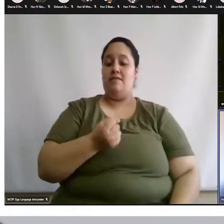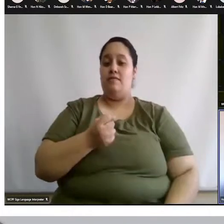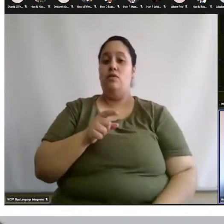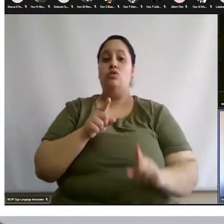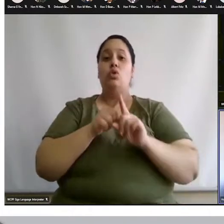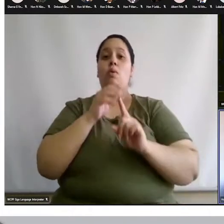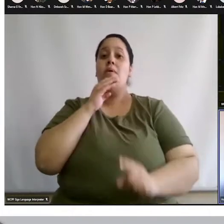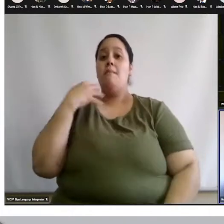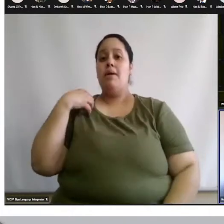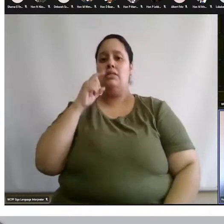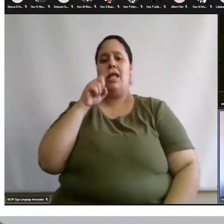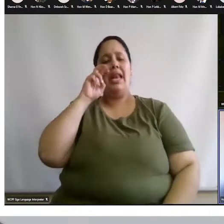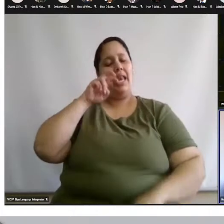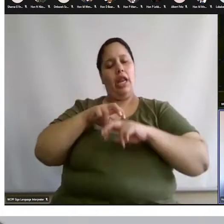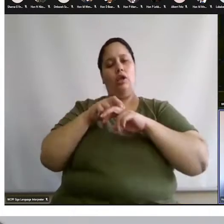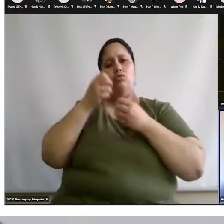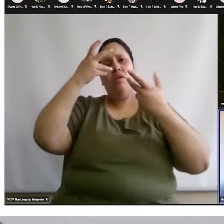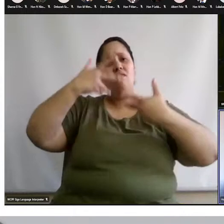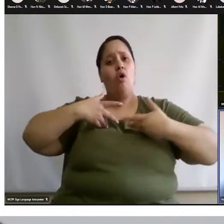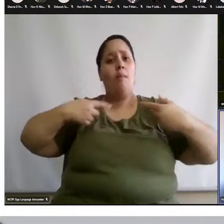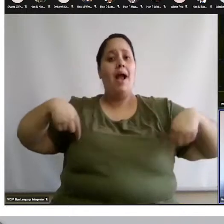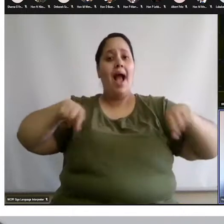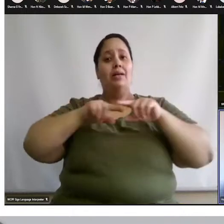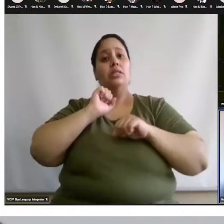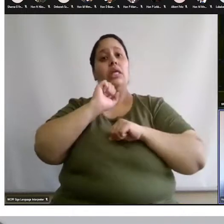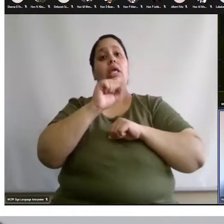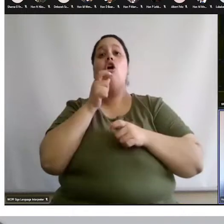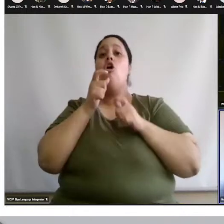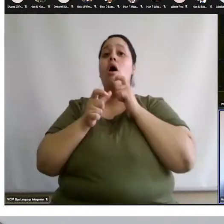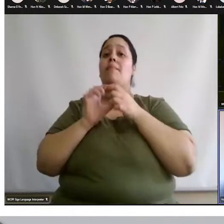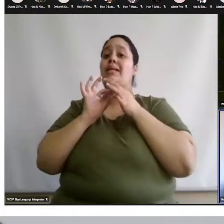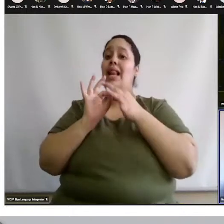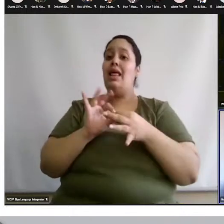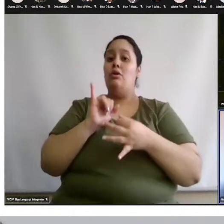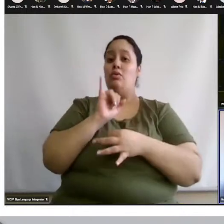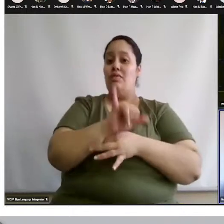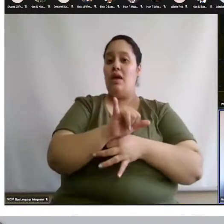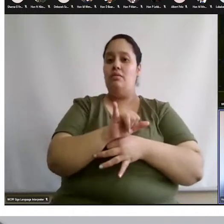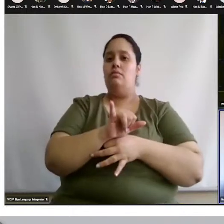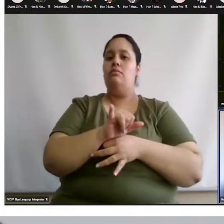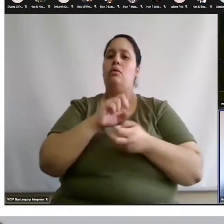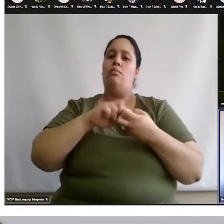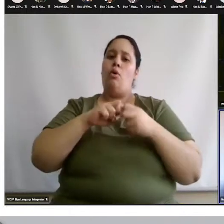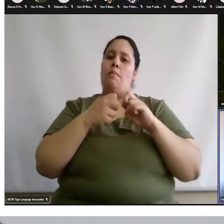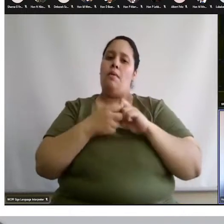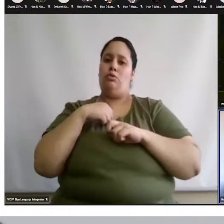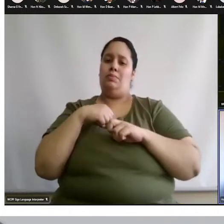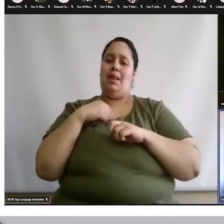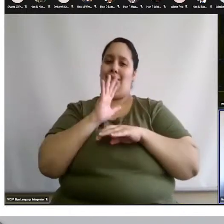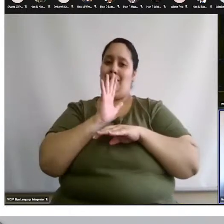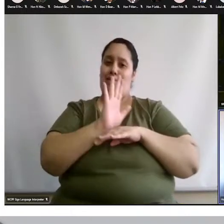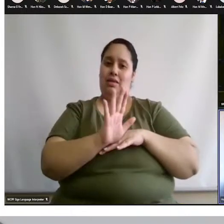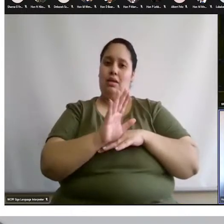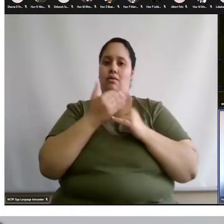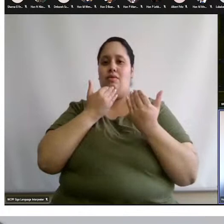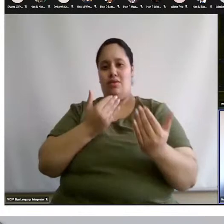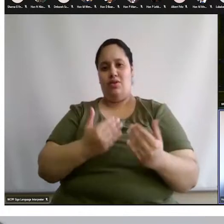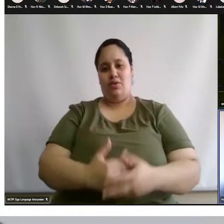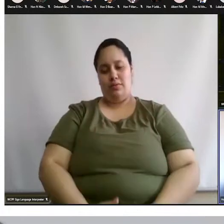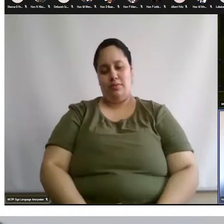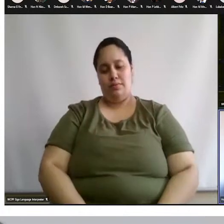please indicate what his inputs are regarding this problematic municipality? I thank you, sir.